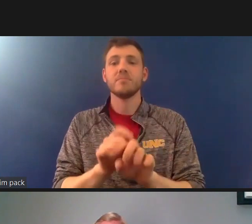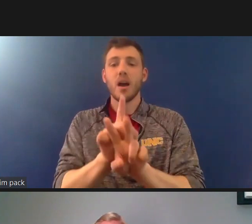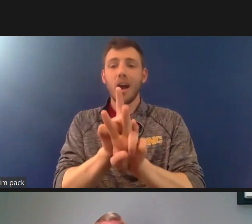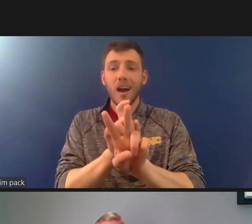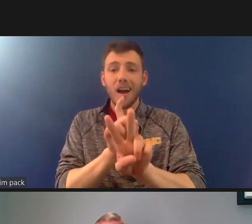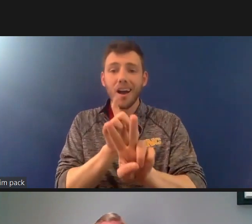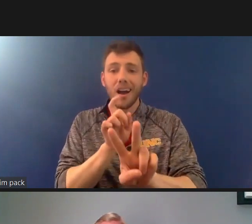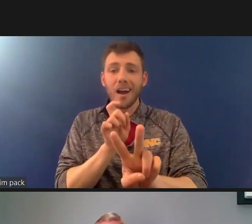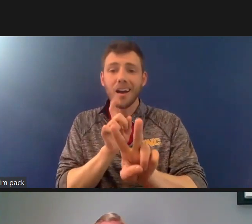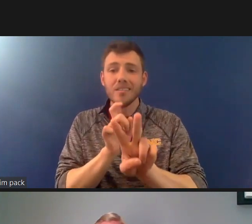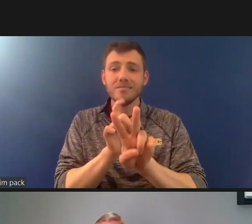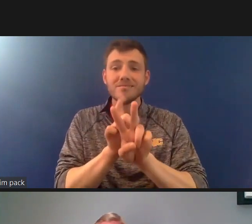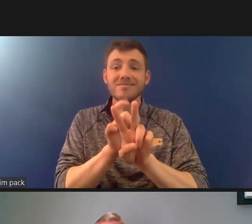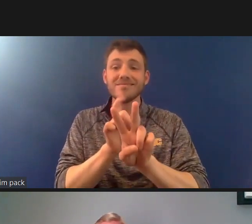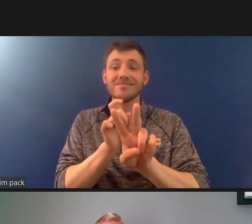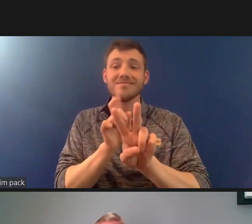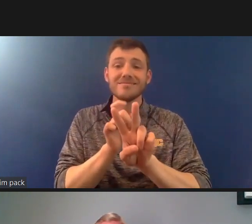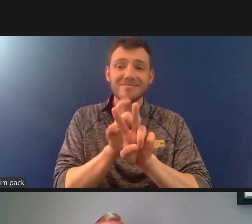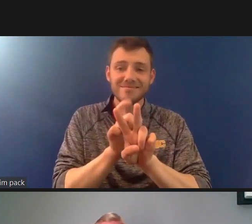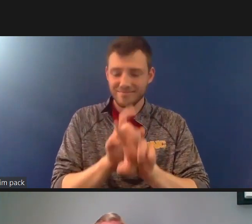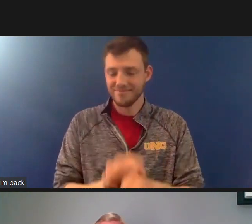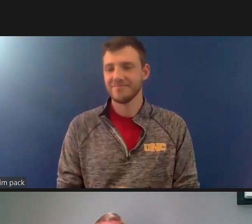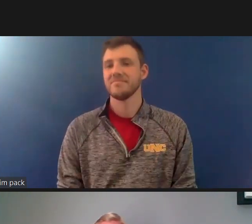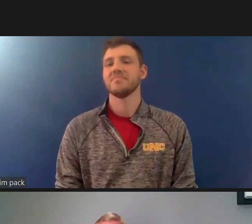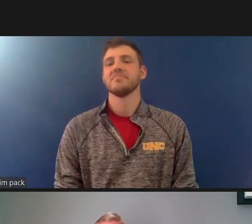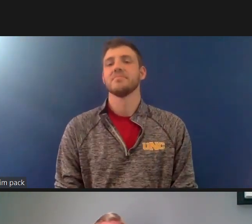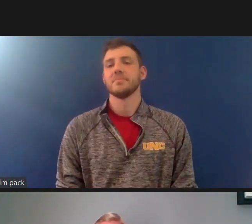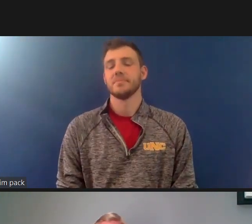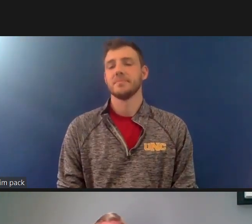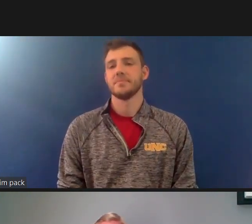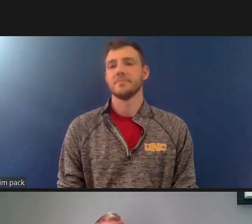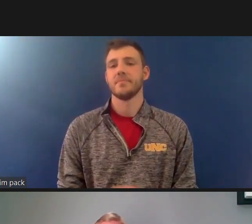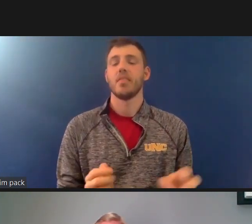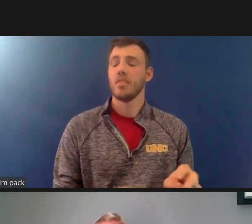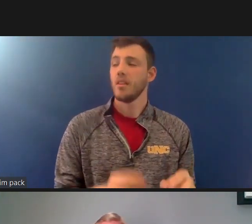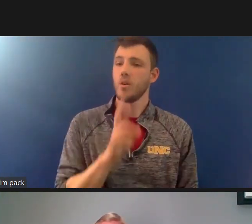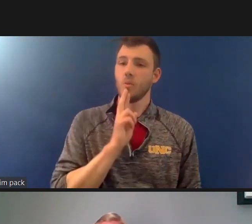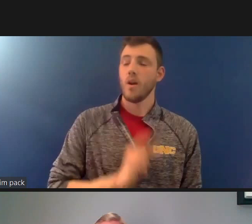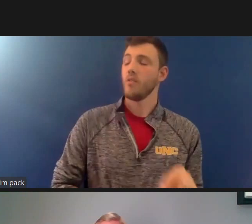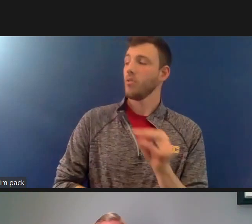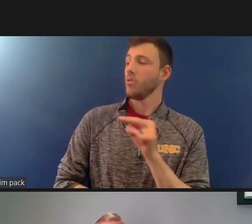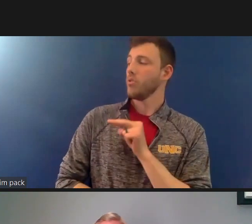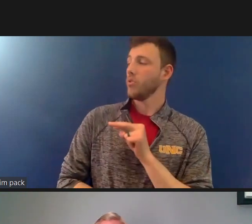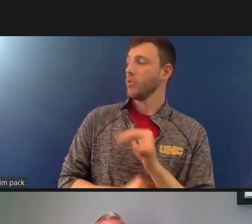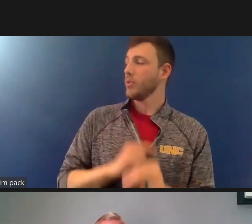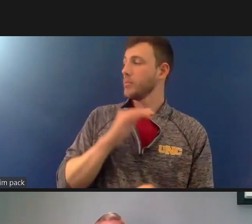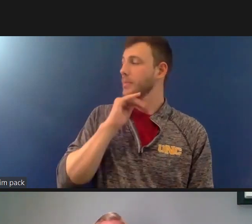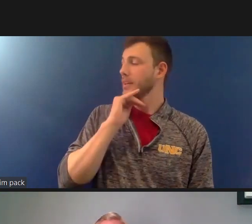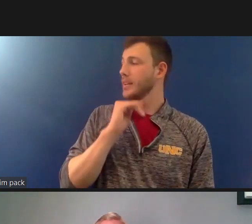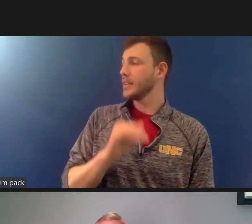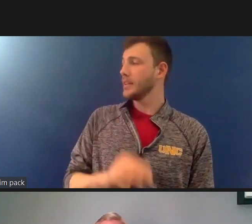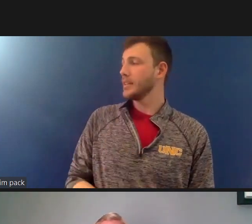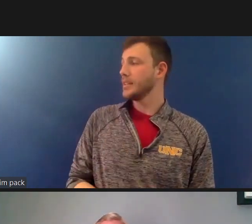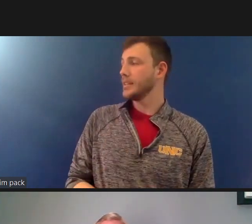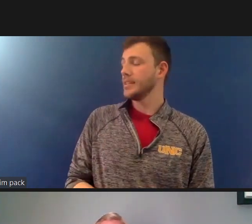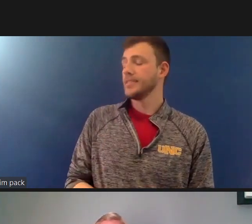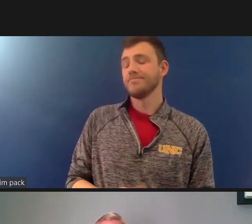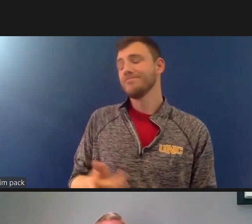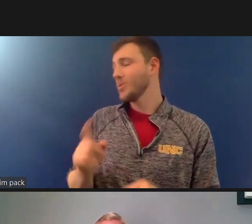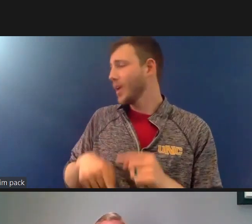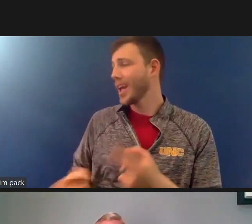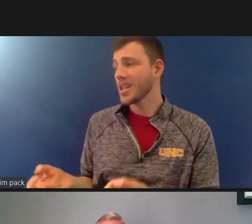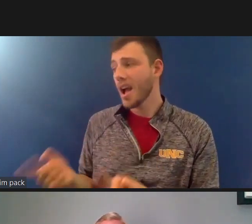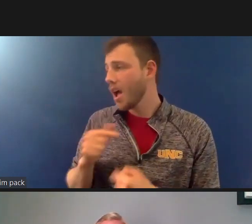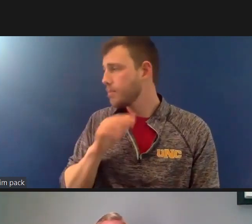Piggy. Look. Jack and Simon pretended to notice nothing. They walked on. You can't come.